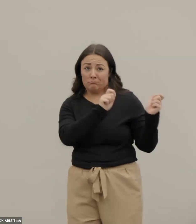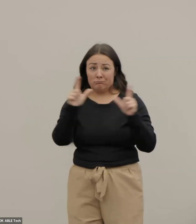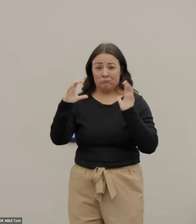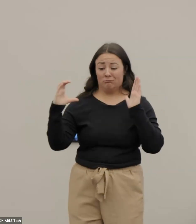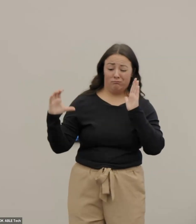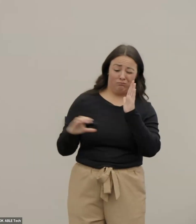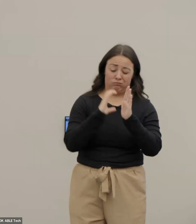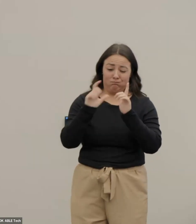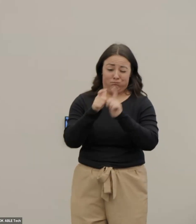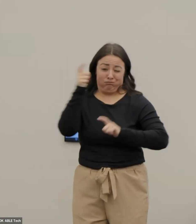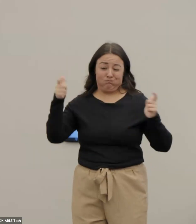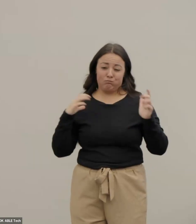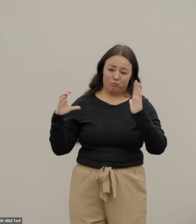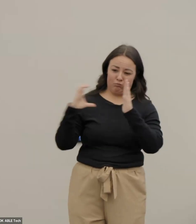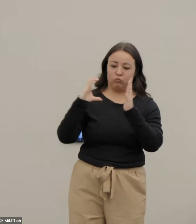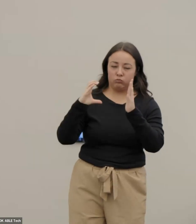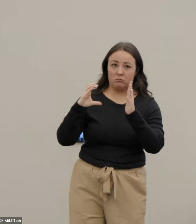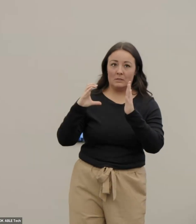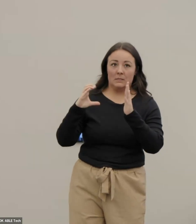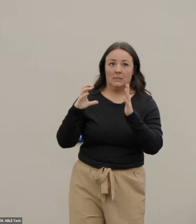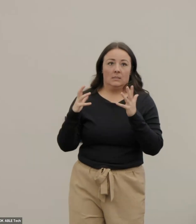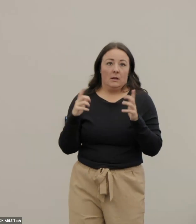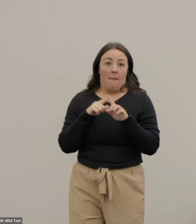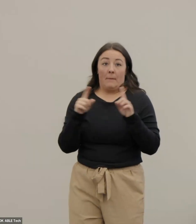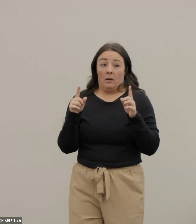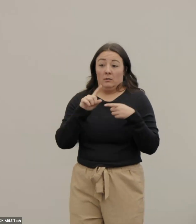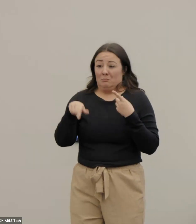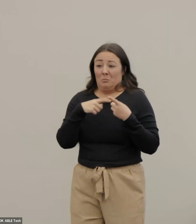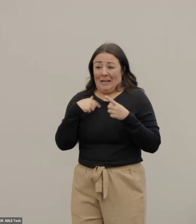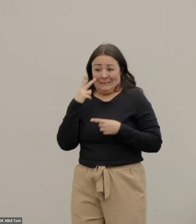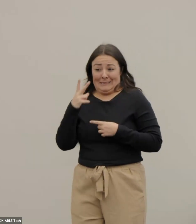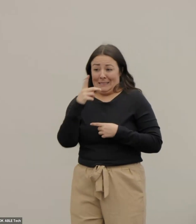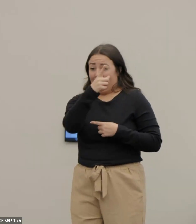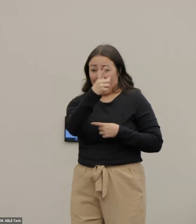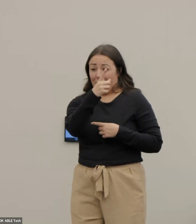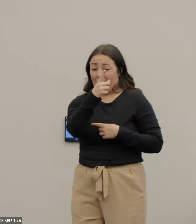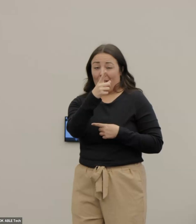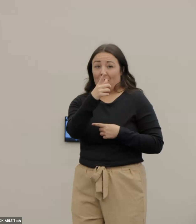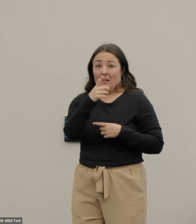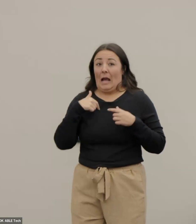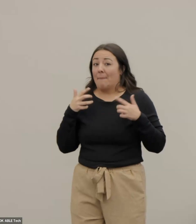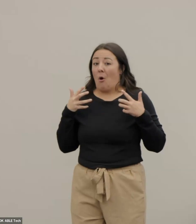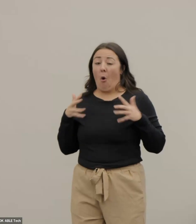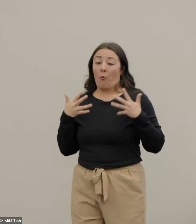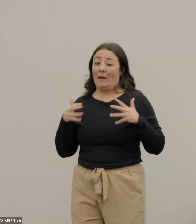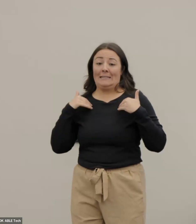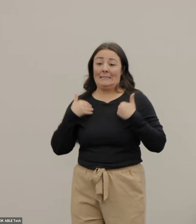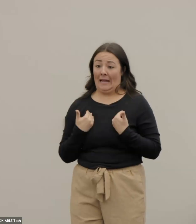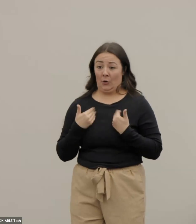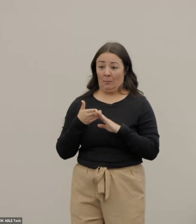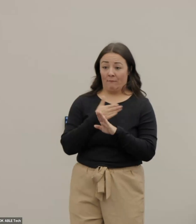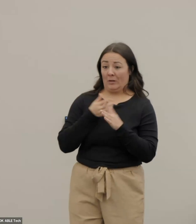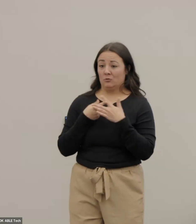type. And I don't know about you guys, but like when I see a page like this, I'm already tired before I start reading